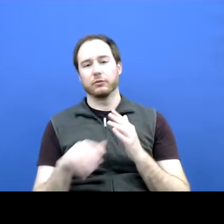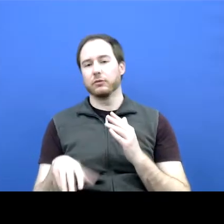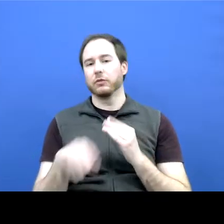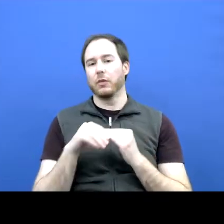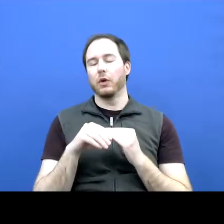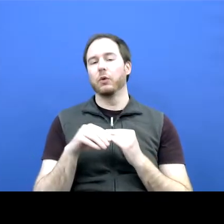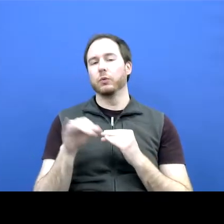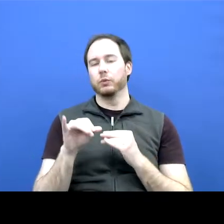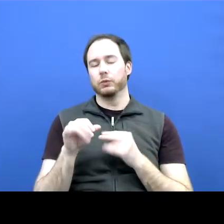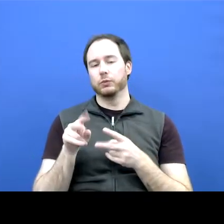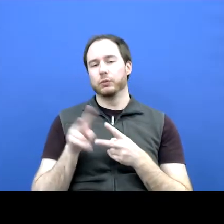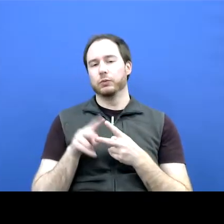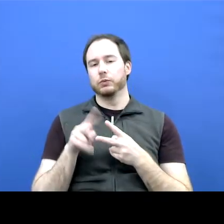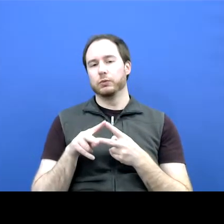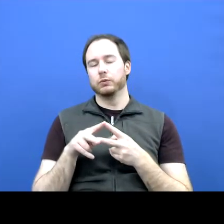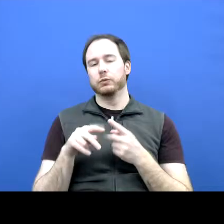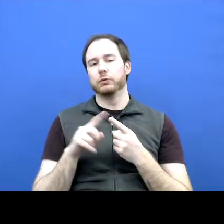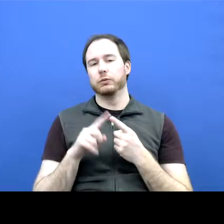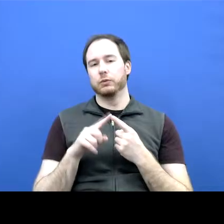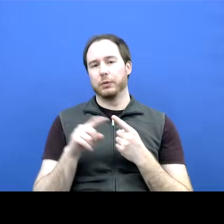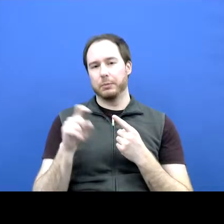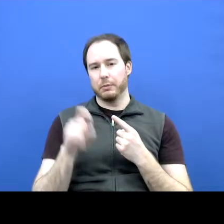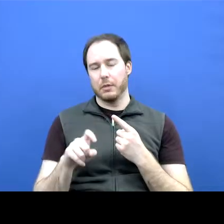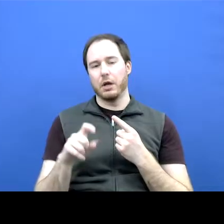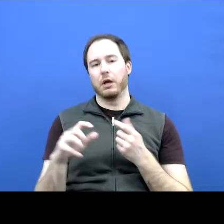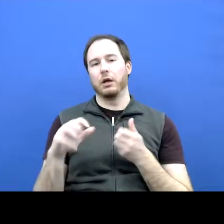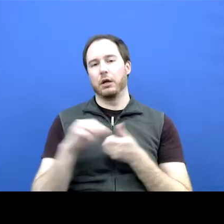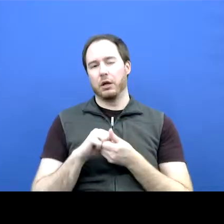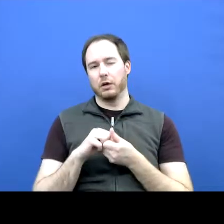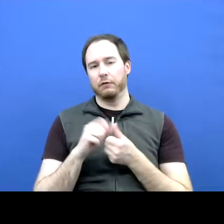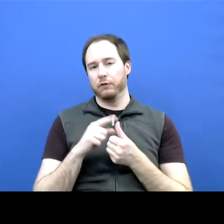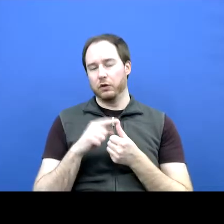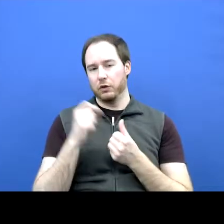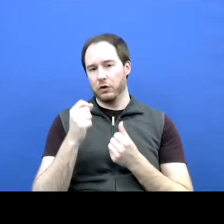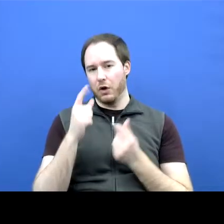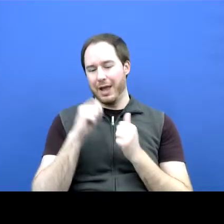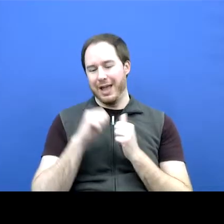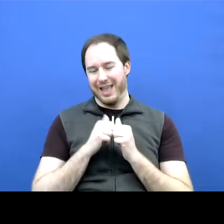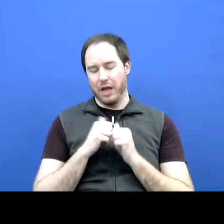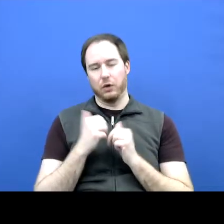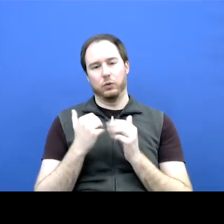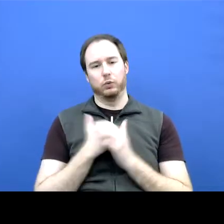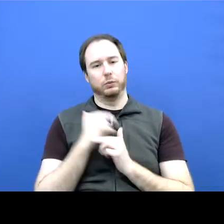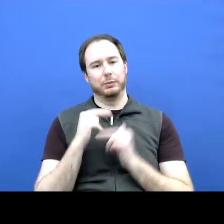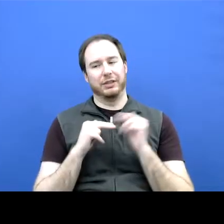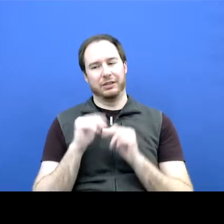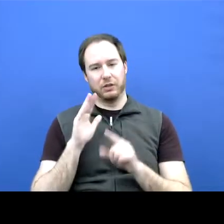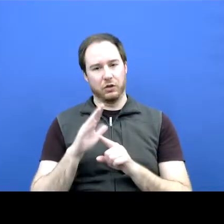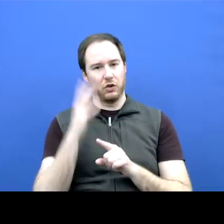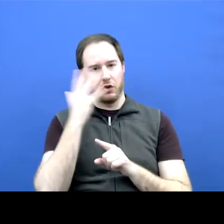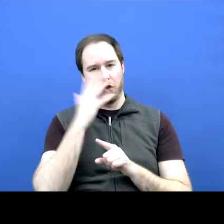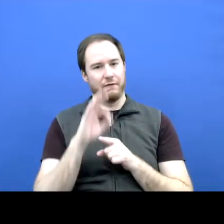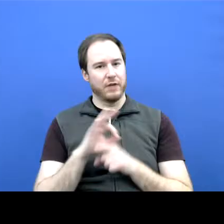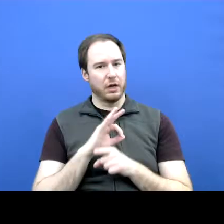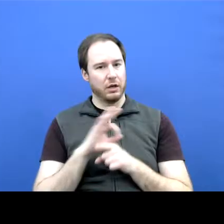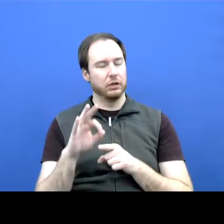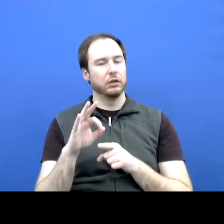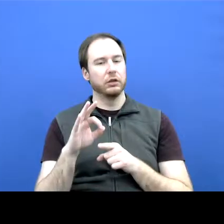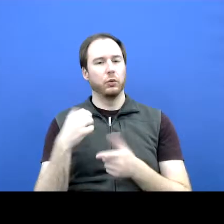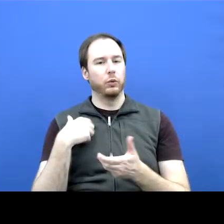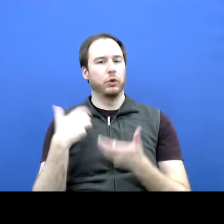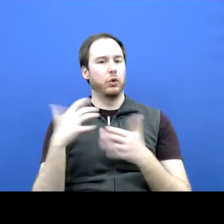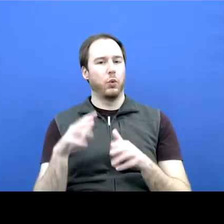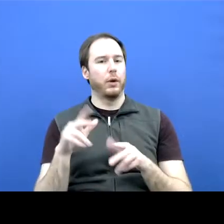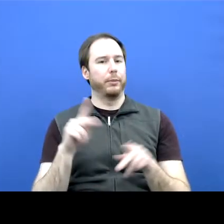things. A, we have to do this in conjunction with understanding how the new buildings are going to work. And what I mean by that is obviously we don't